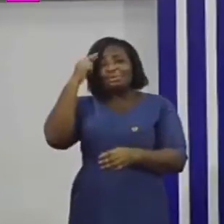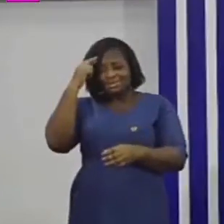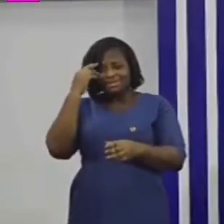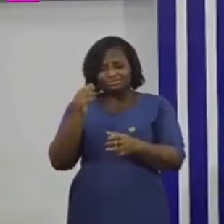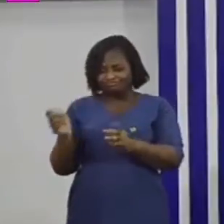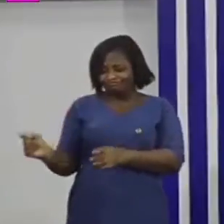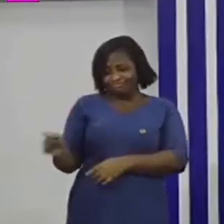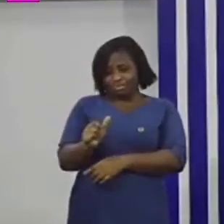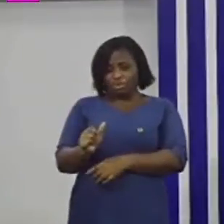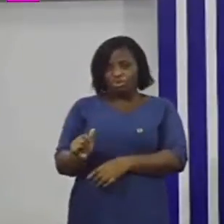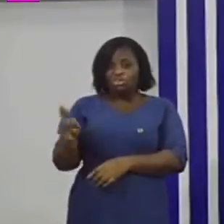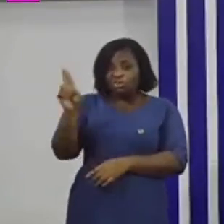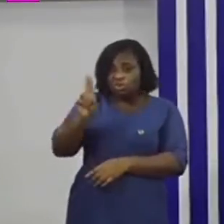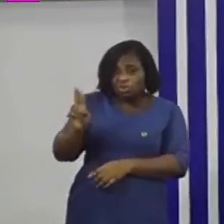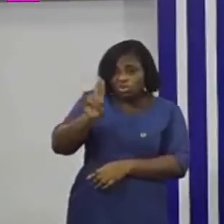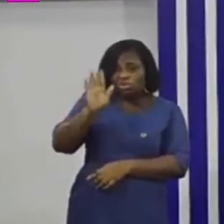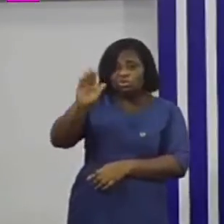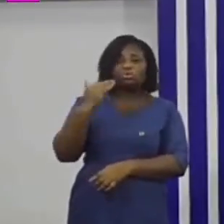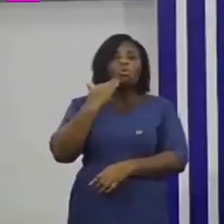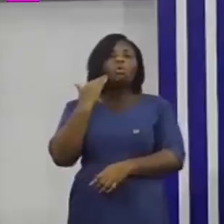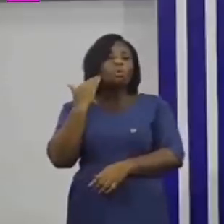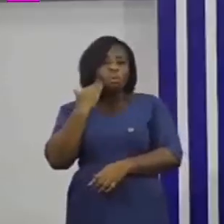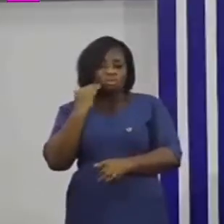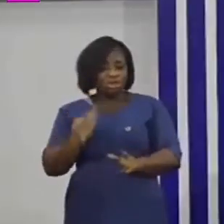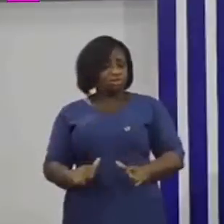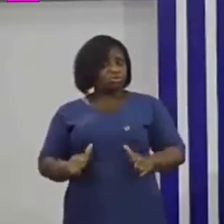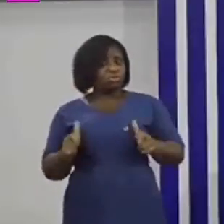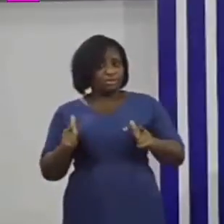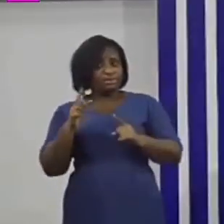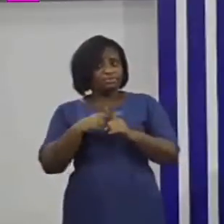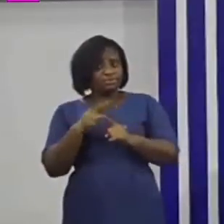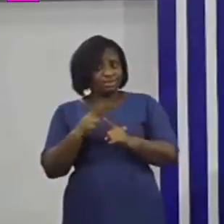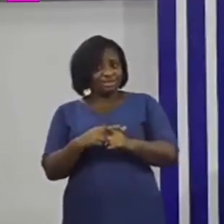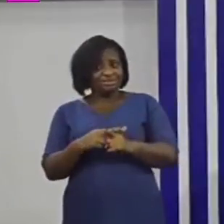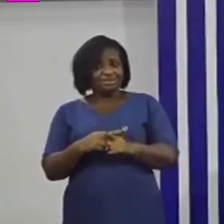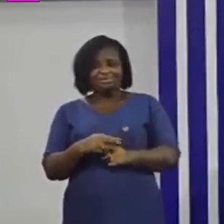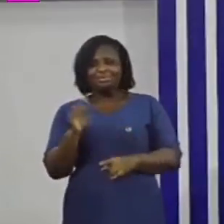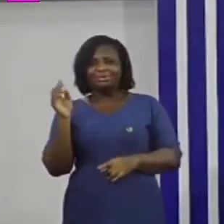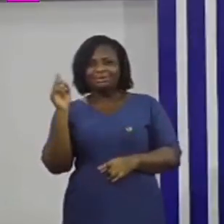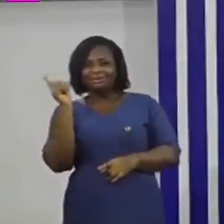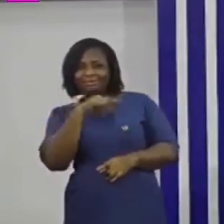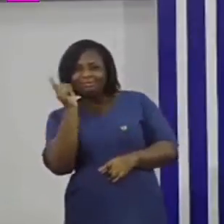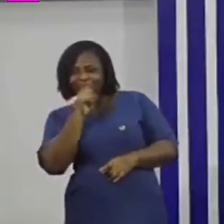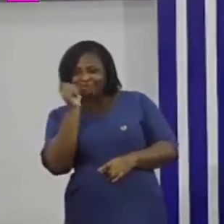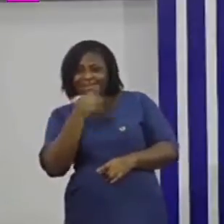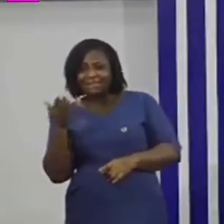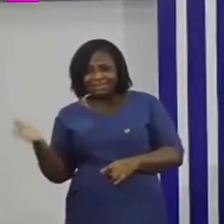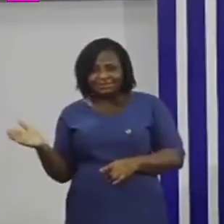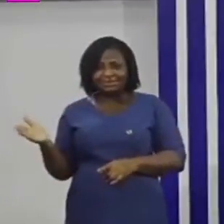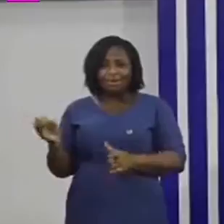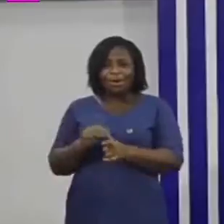eviction. Using the premises that you have leased for immoral or illegal purposes.